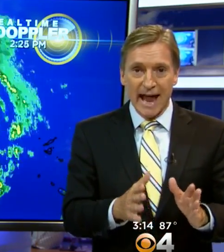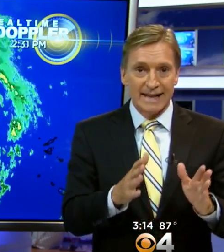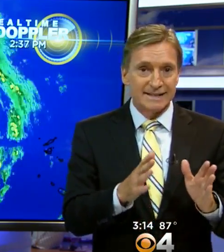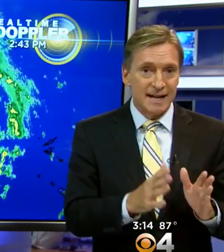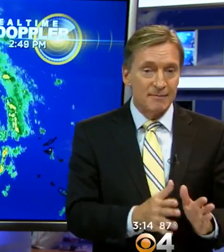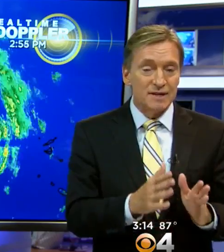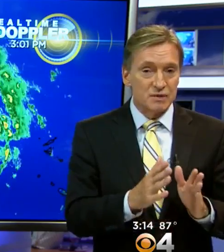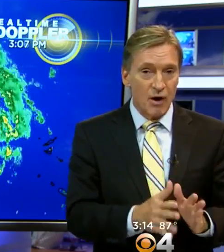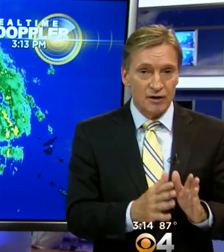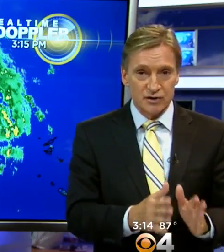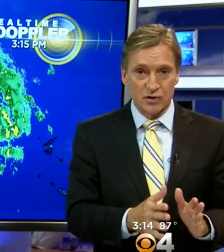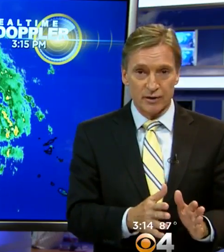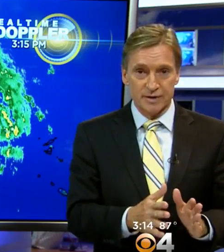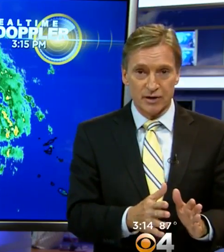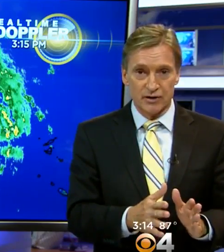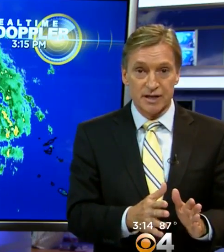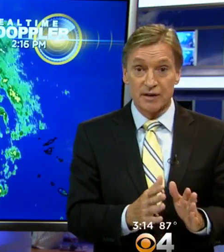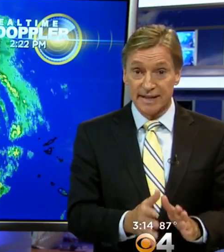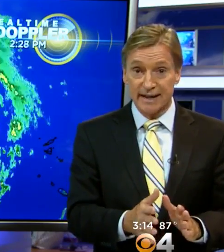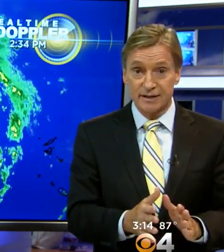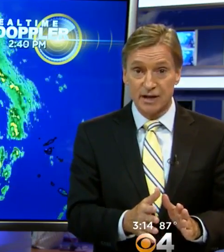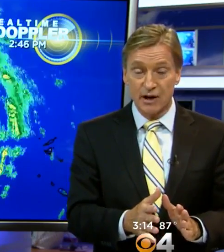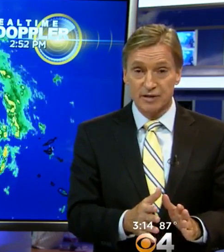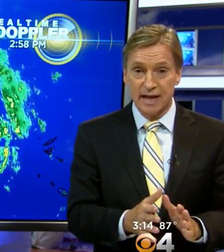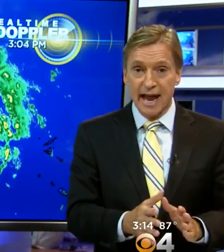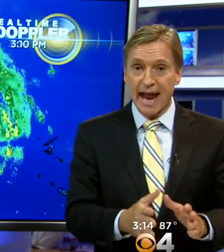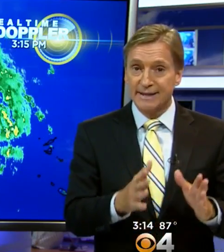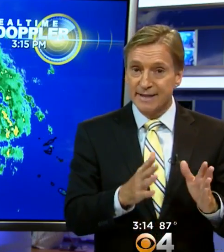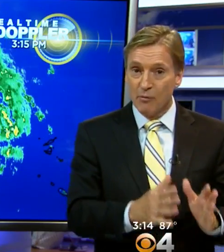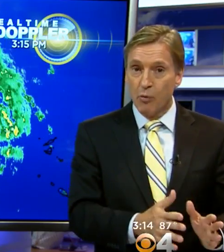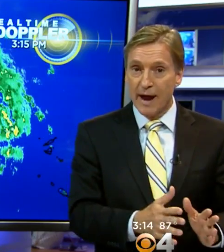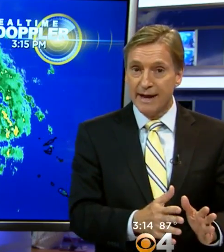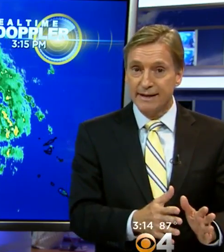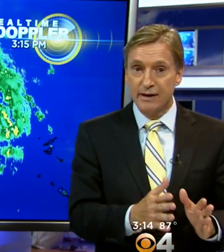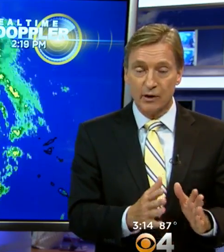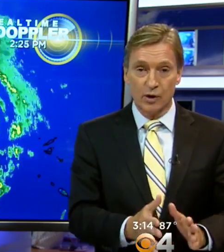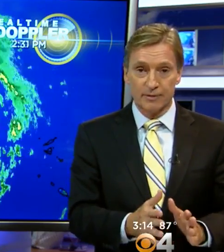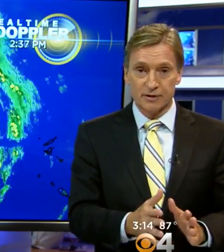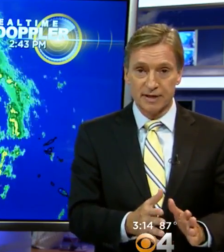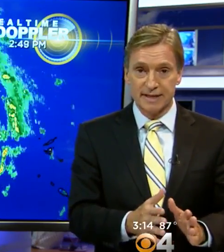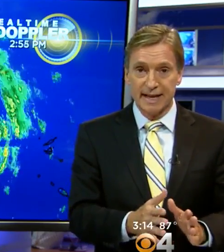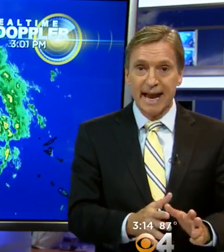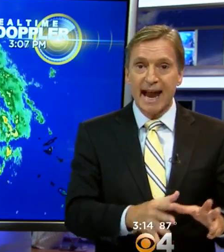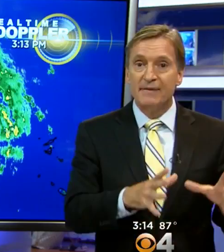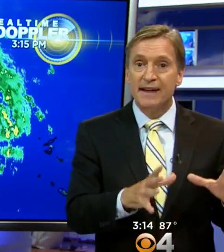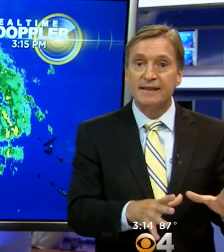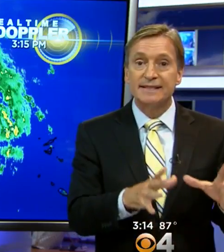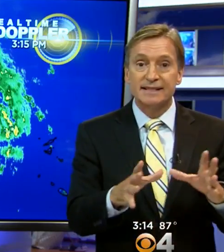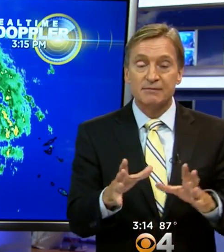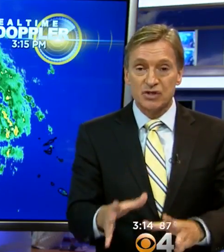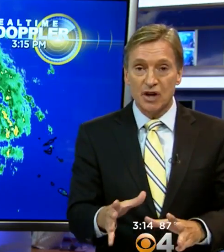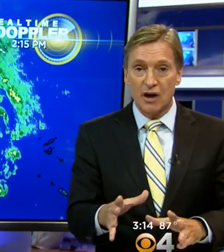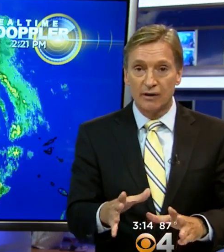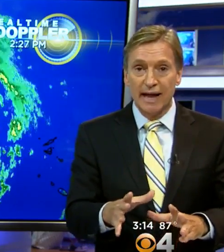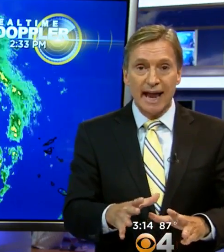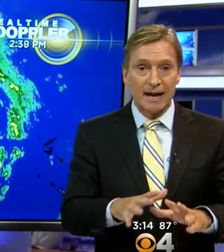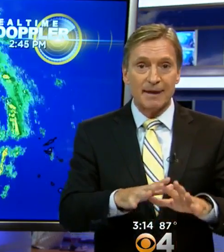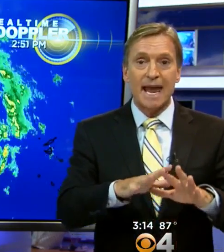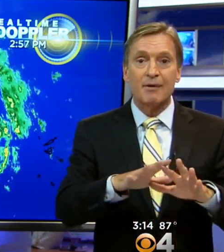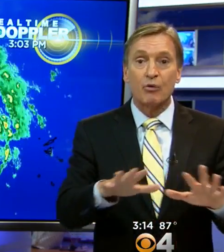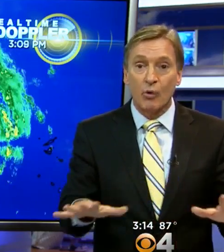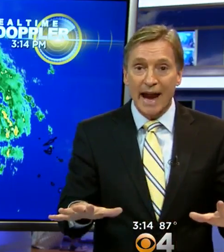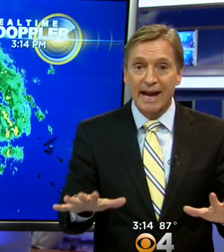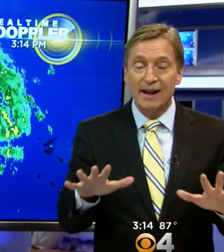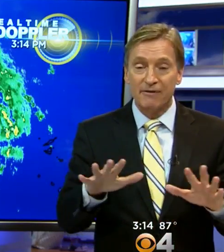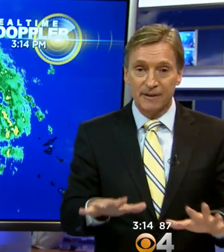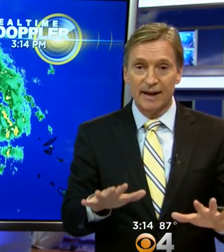landfall, had some small storm surge near the Texas coast and some wind near Corpus Christi, and then the system stalled and it